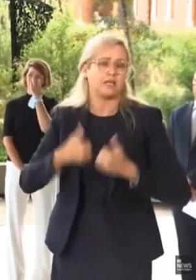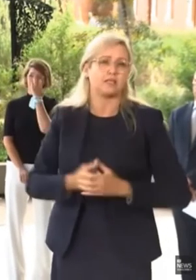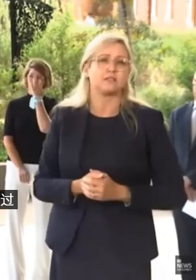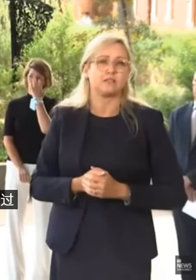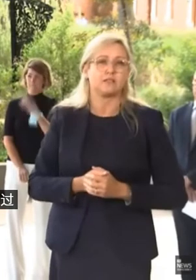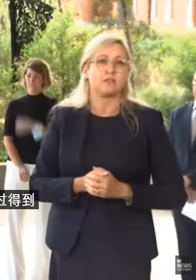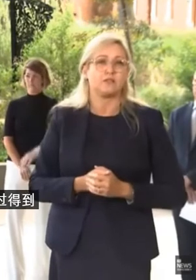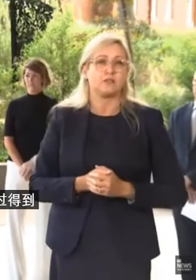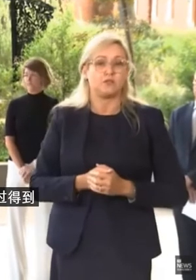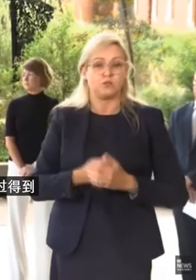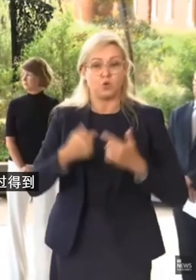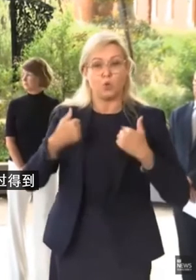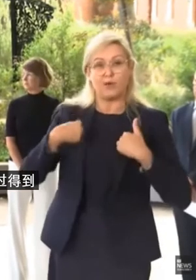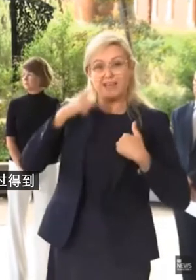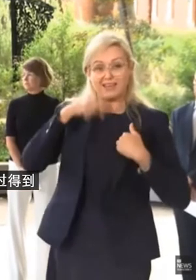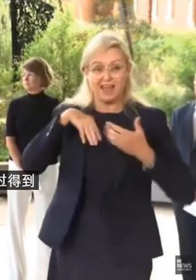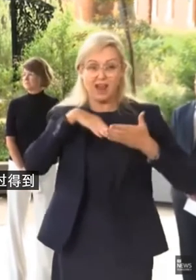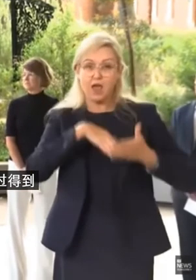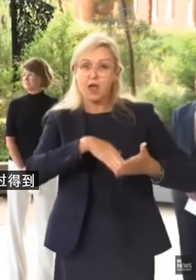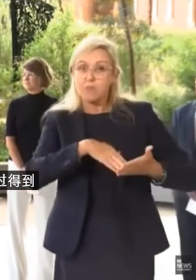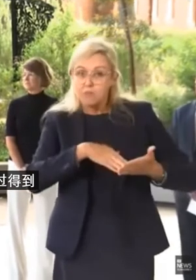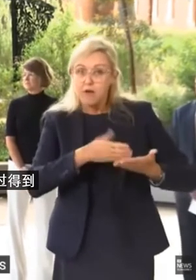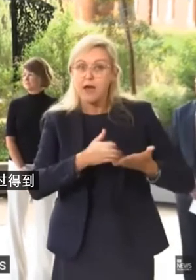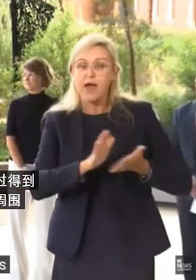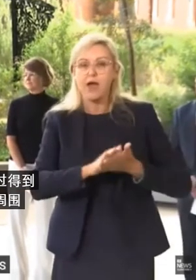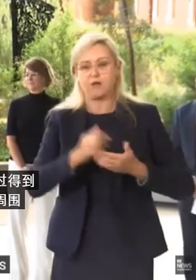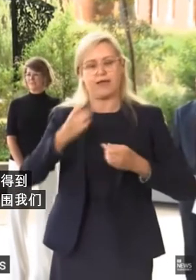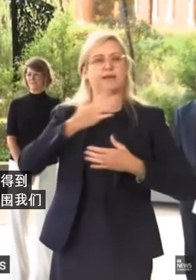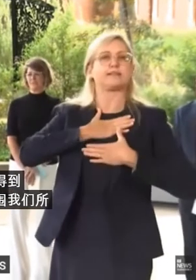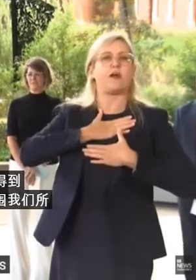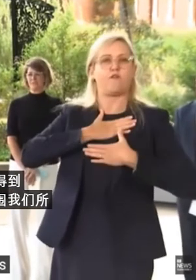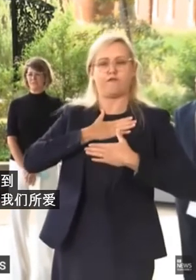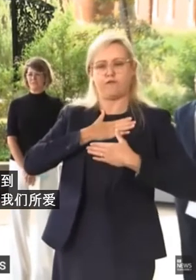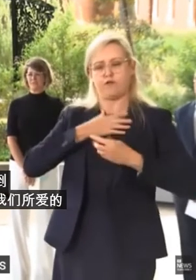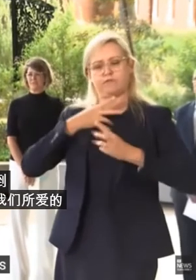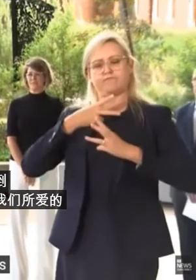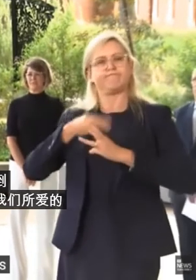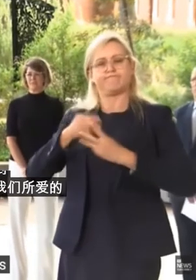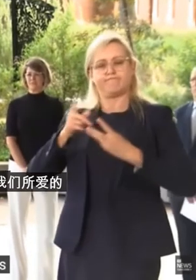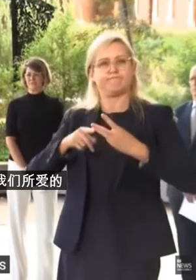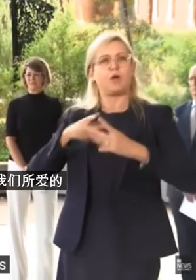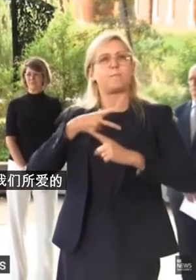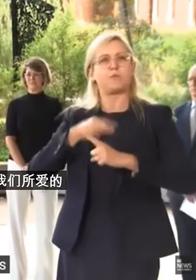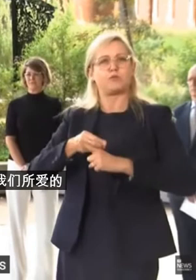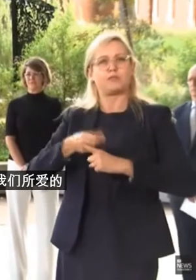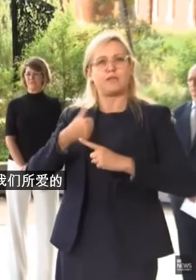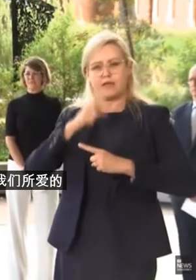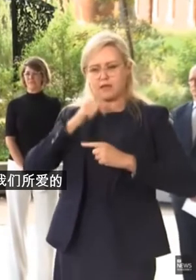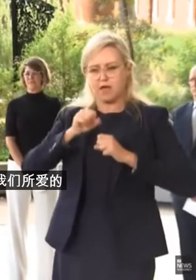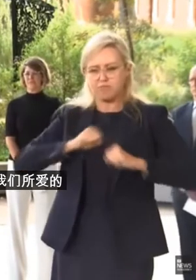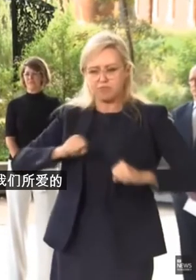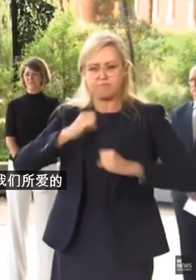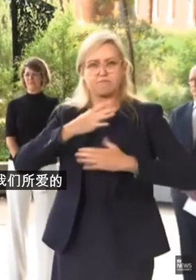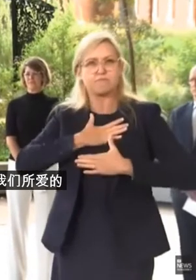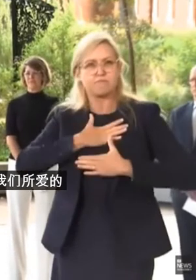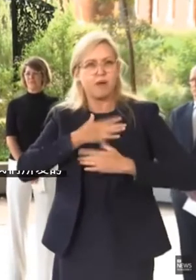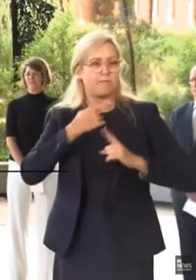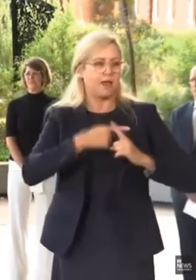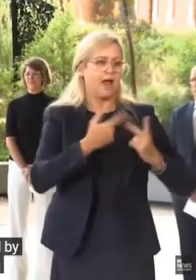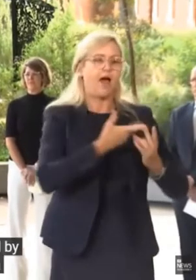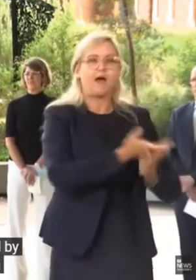play, and by getting boosted, we in turn protect those we love around us, and